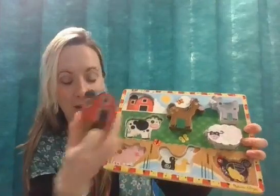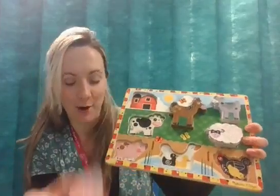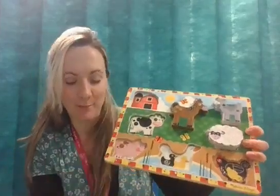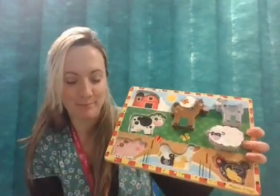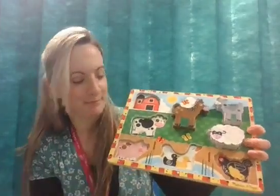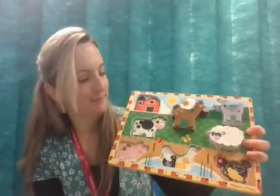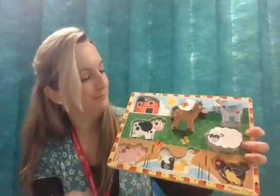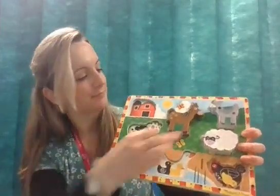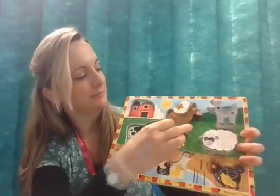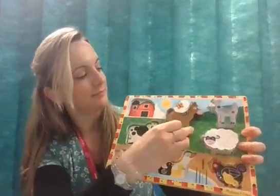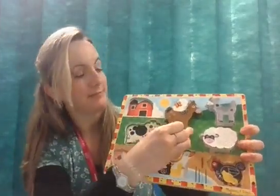Farm.